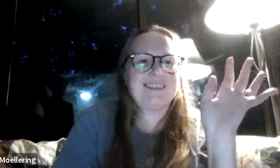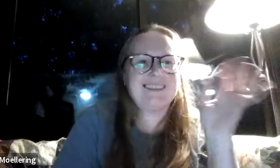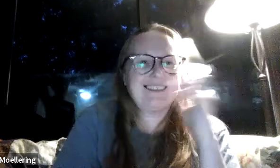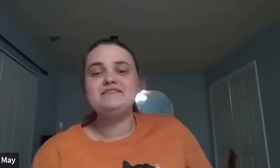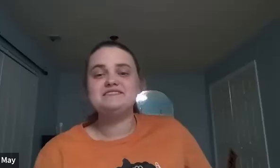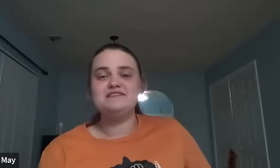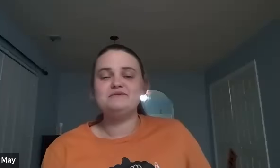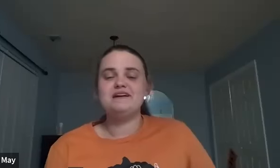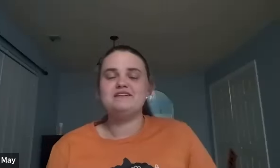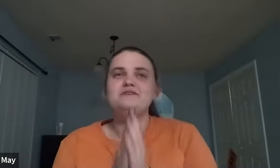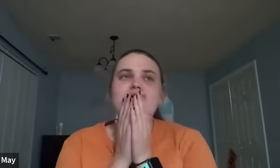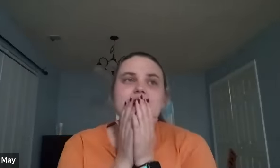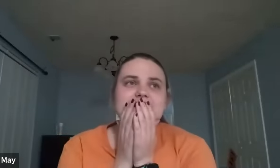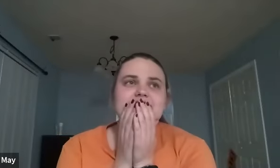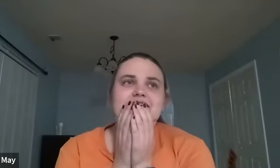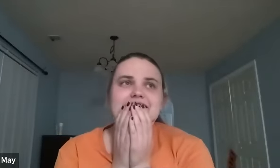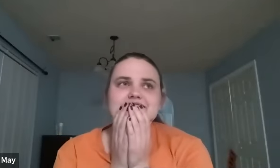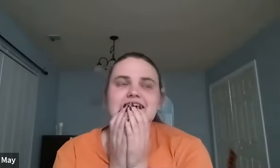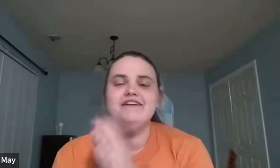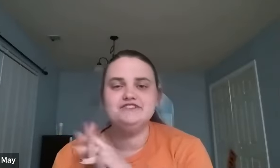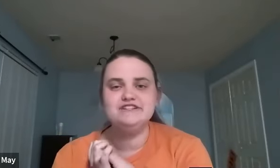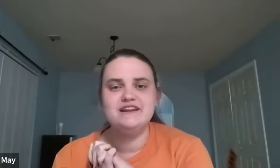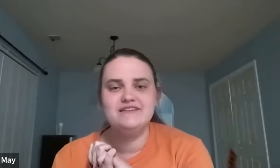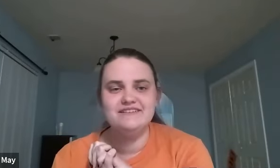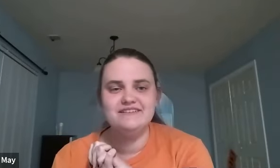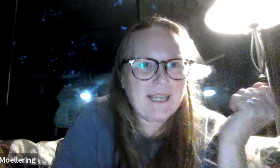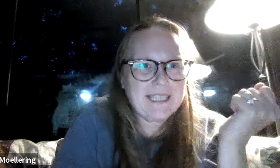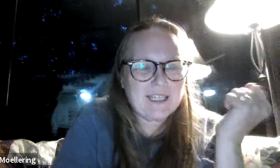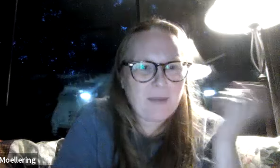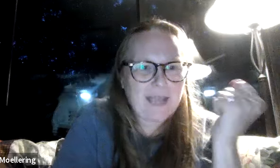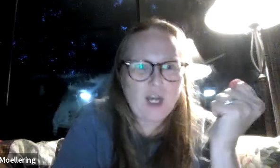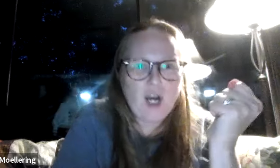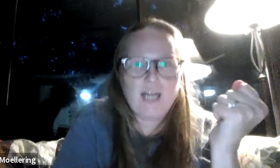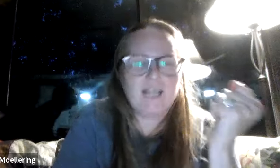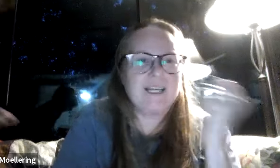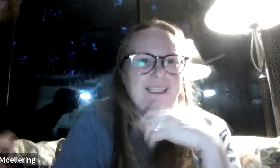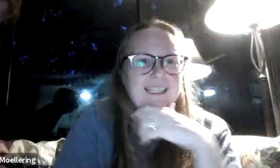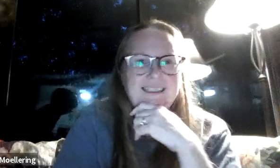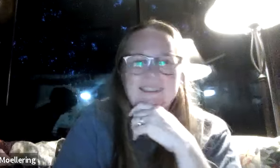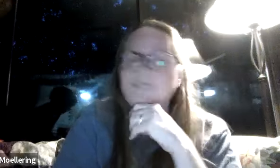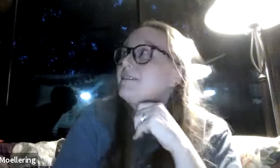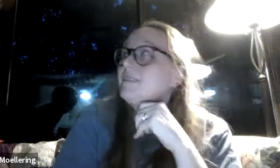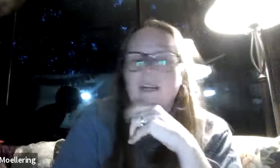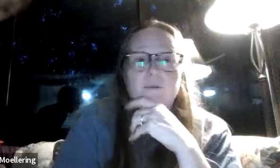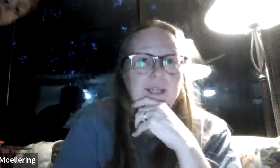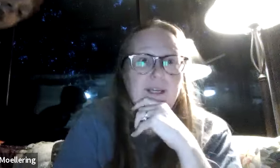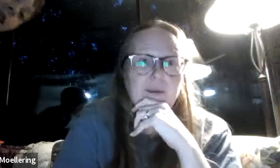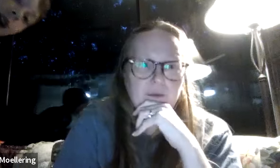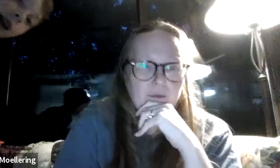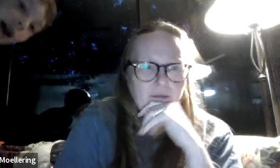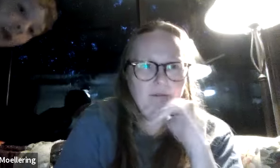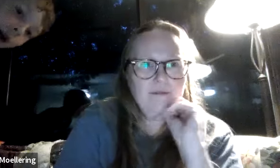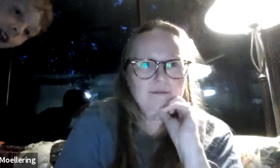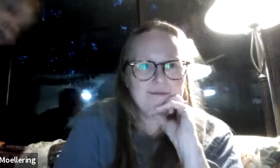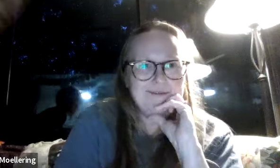Oh, wait, the sign for raccoon. Oh my gosh. We have trash bandits in our backyard. We do. Yeah, we do. No wonder, and